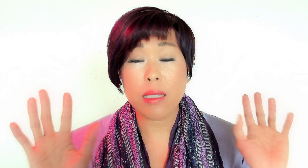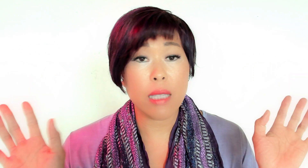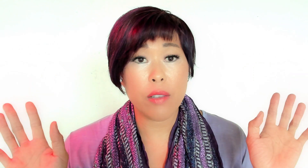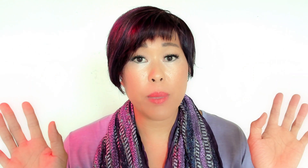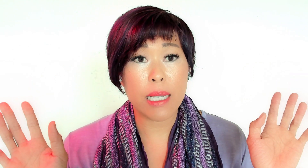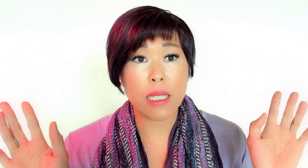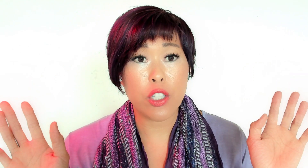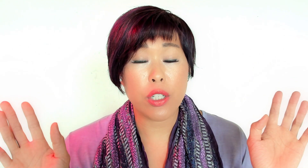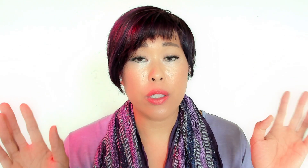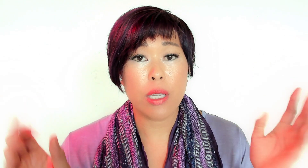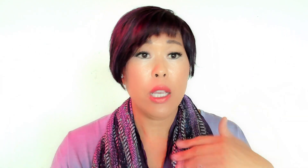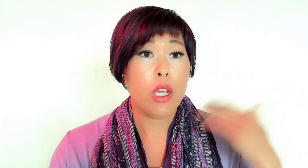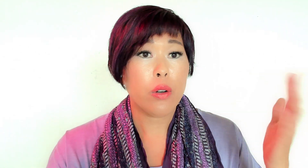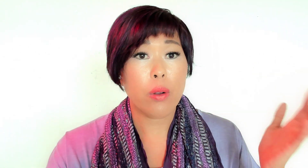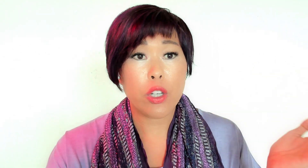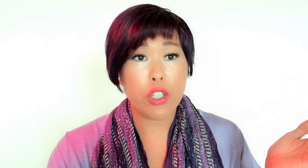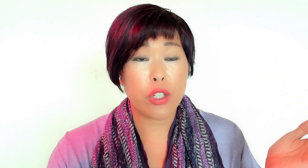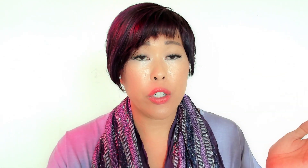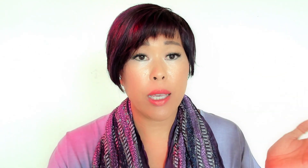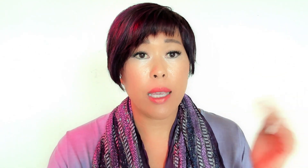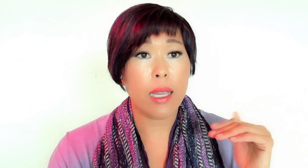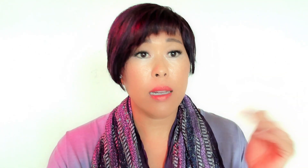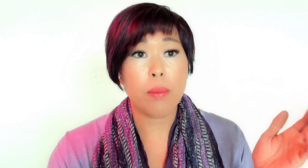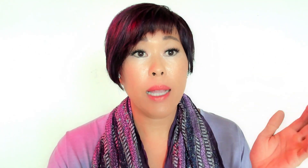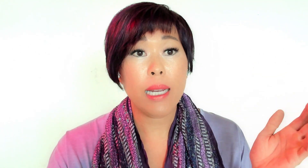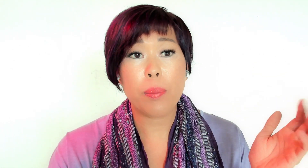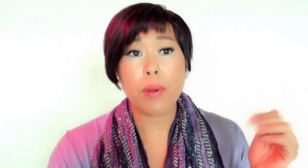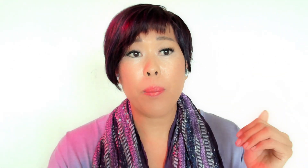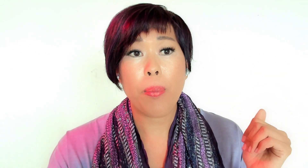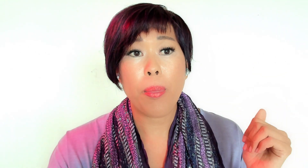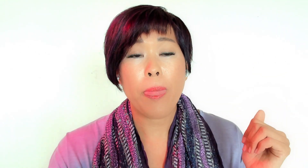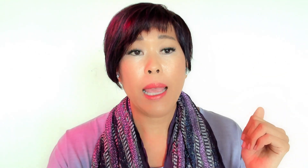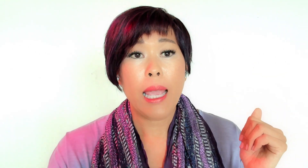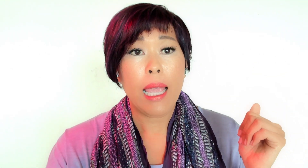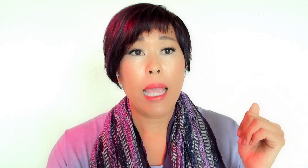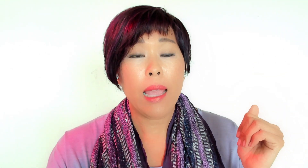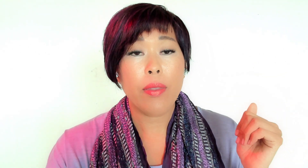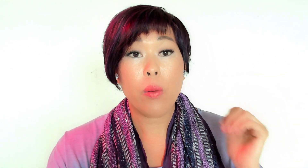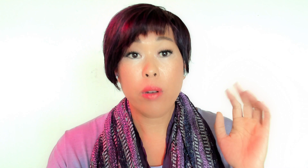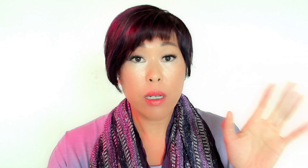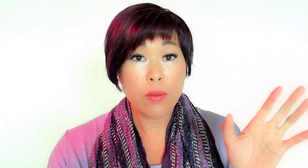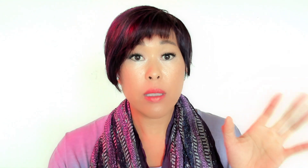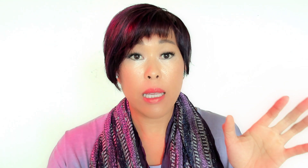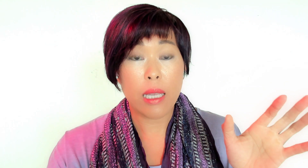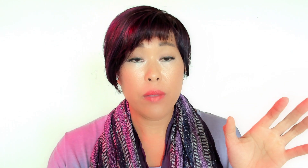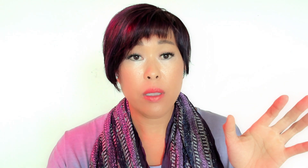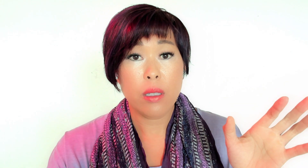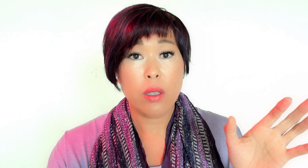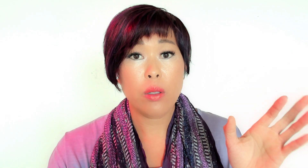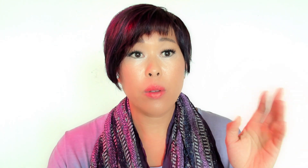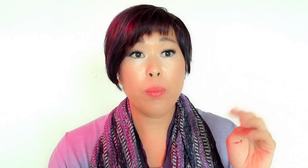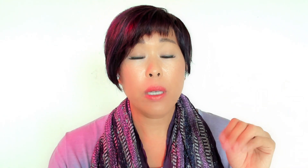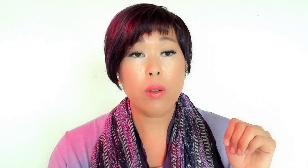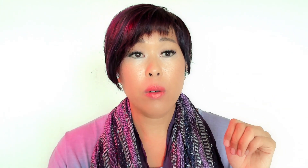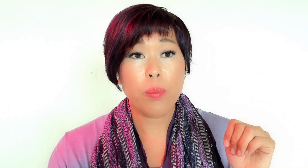slave plantations growing sugar cane and pineapple. And there weren't enough slaves, so the big